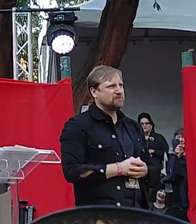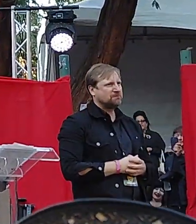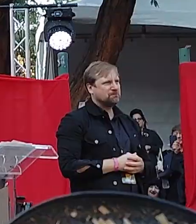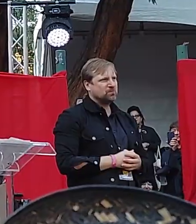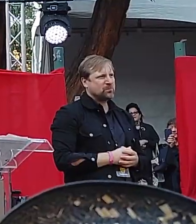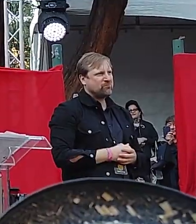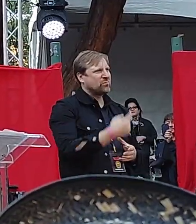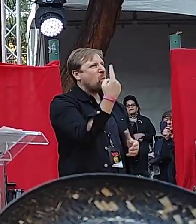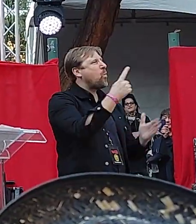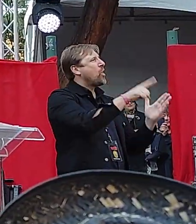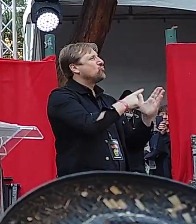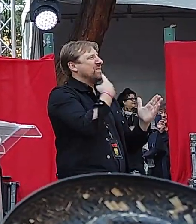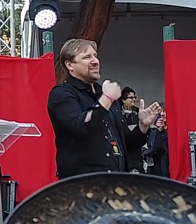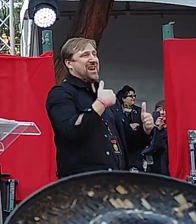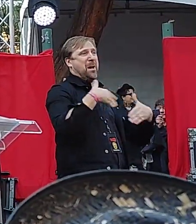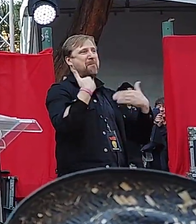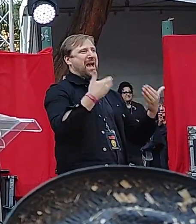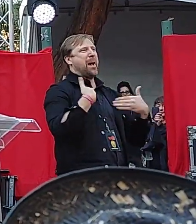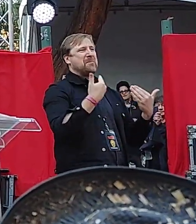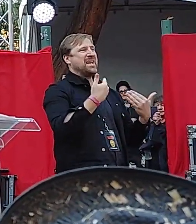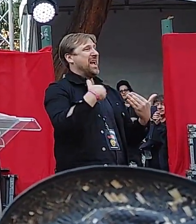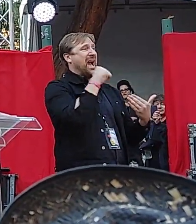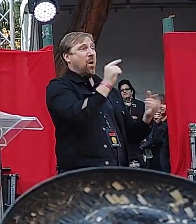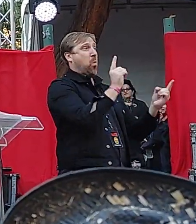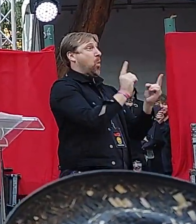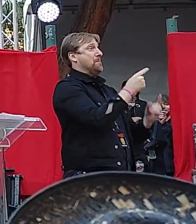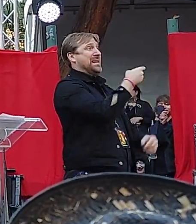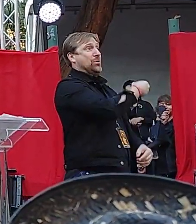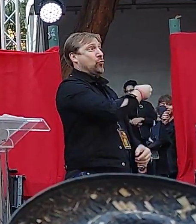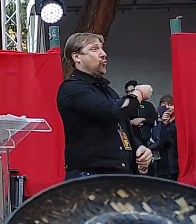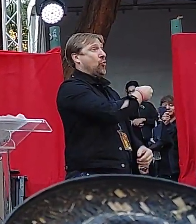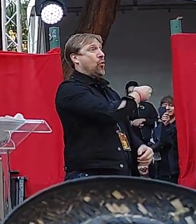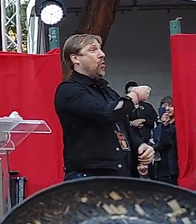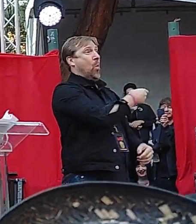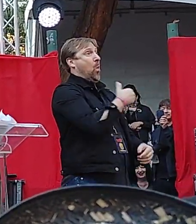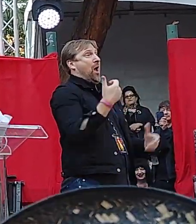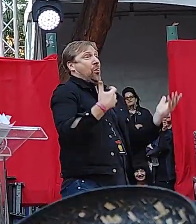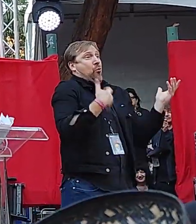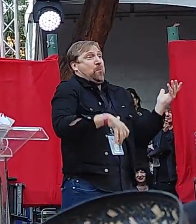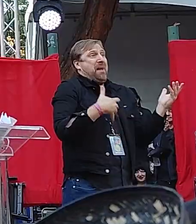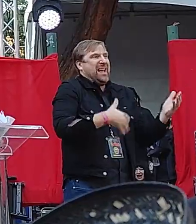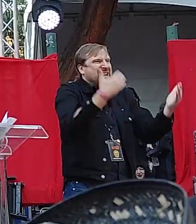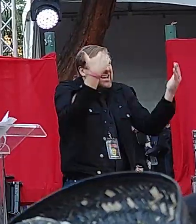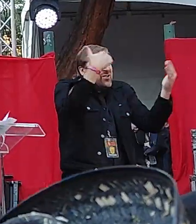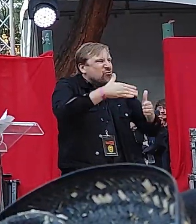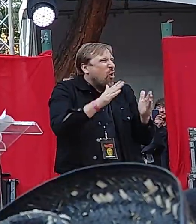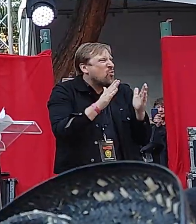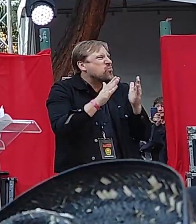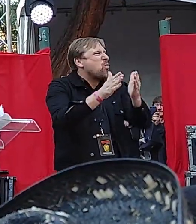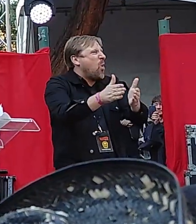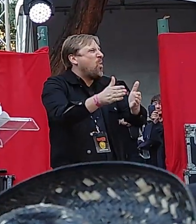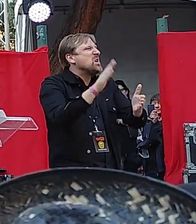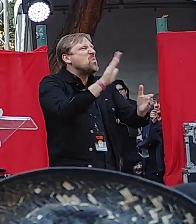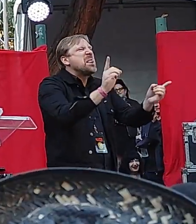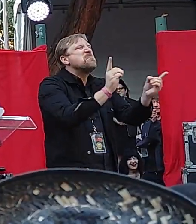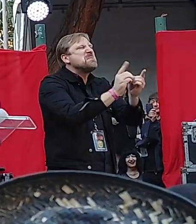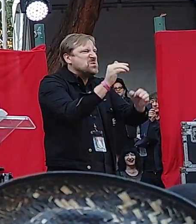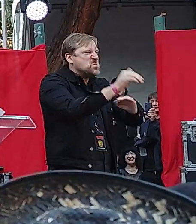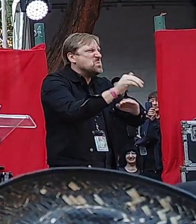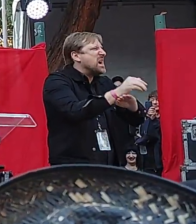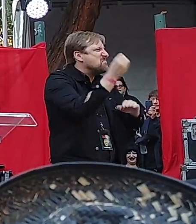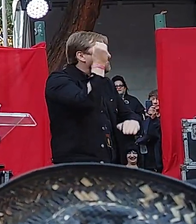One critic said, I'm glad I won't meet her or any of her band down a dark alley. Well, you're going to meet them